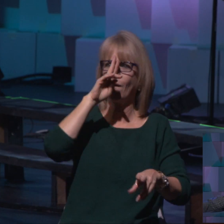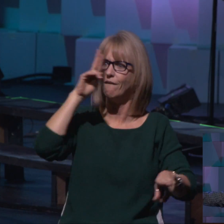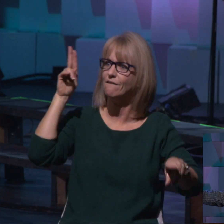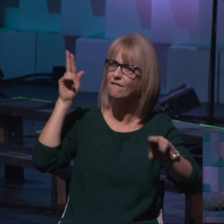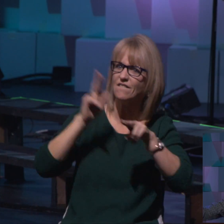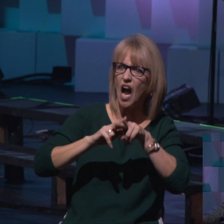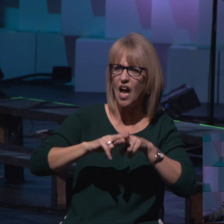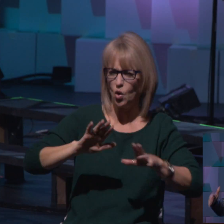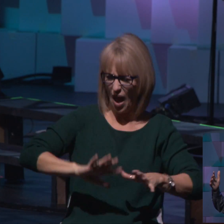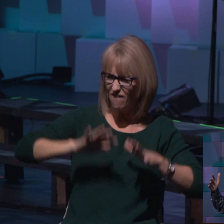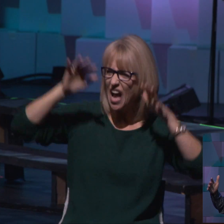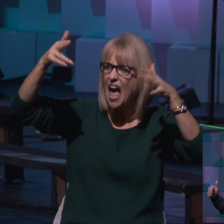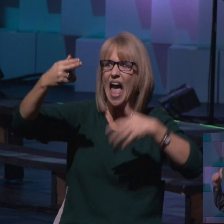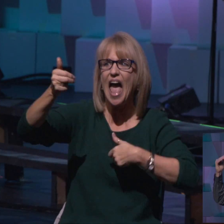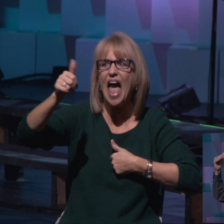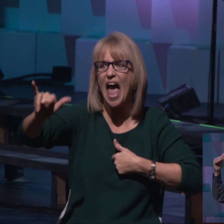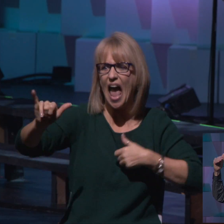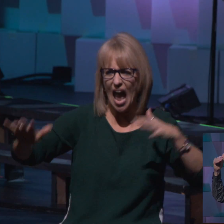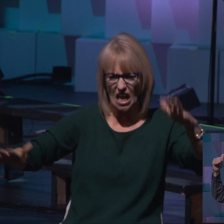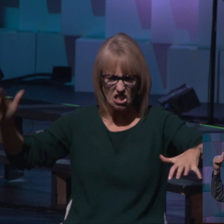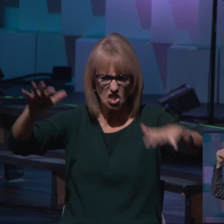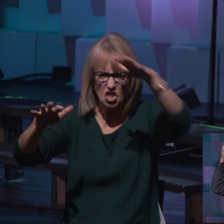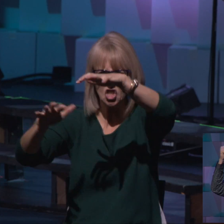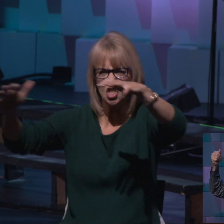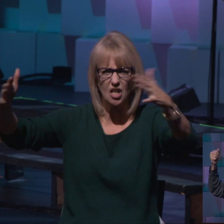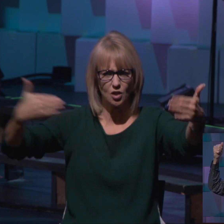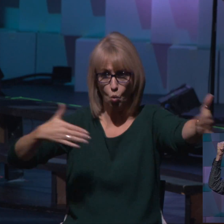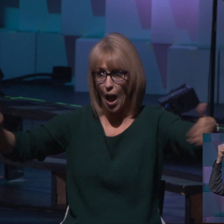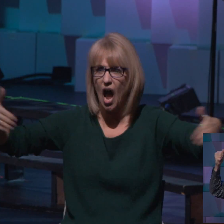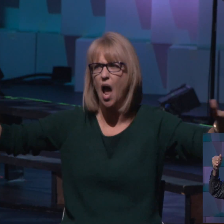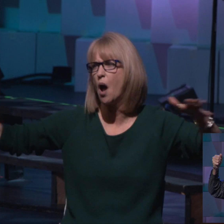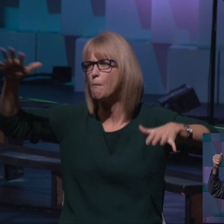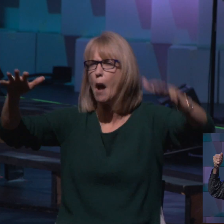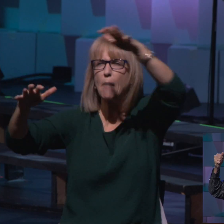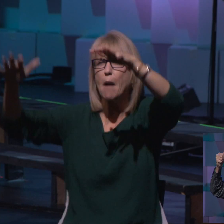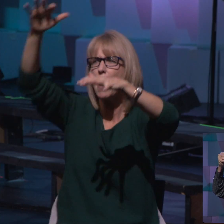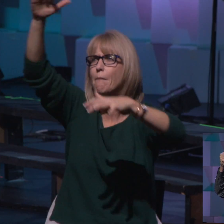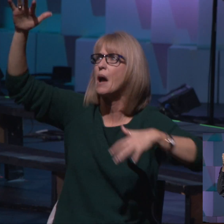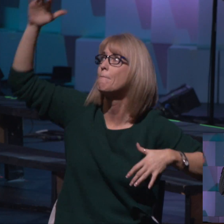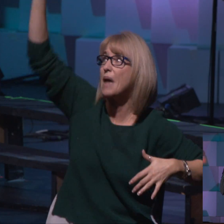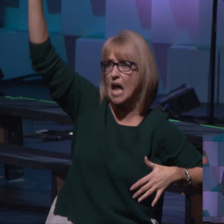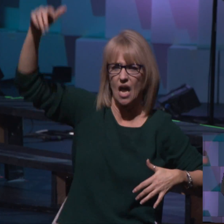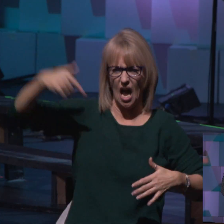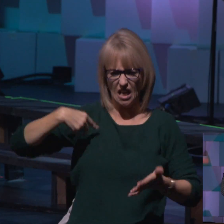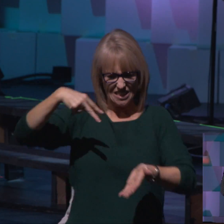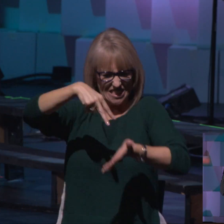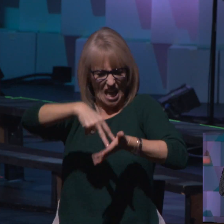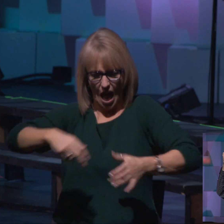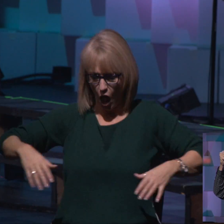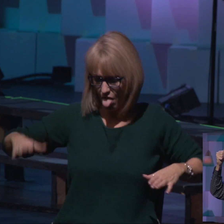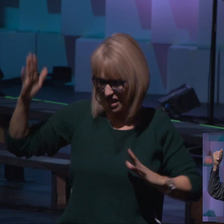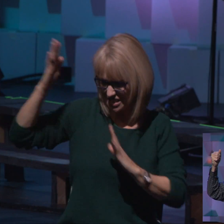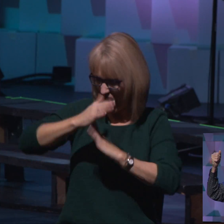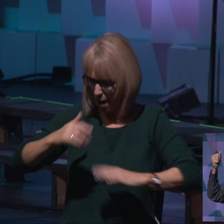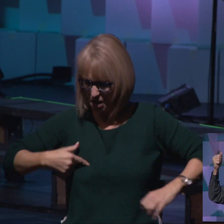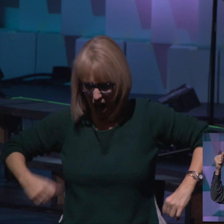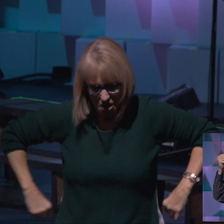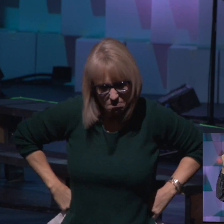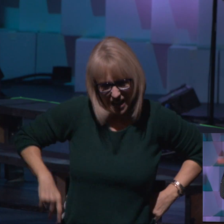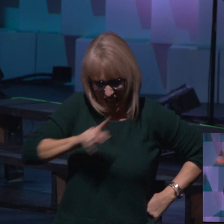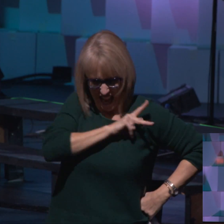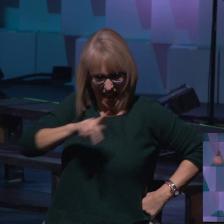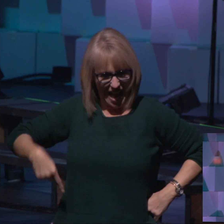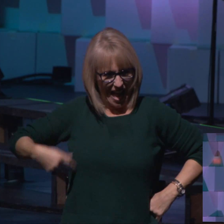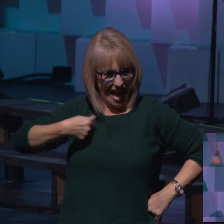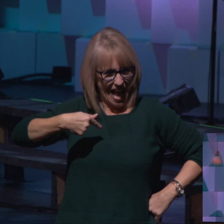lot. When you stack up the hay bales and you get on top, and you were the king of that hill. And the goal was to get that person off. It didn't matter how